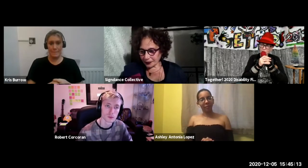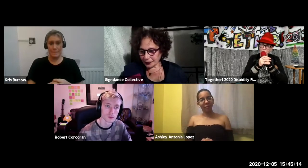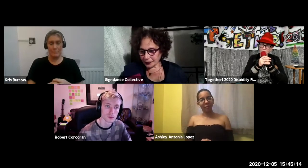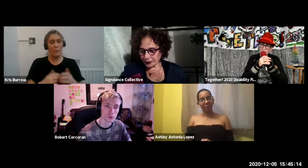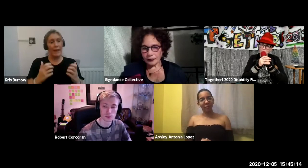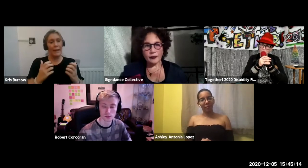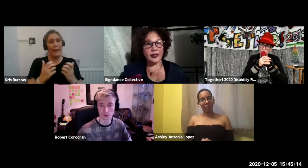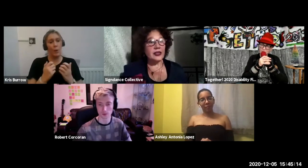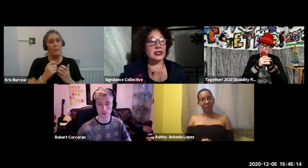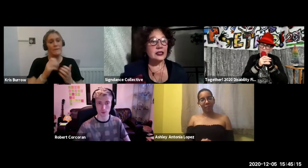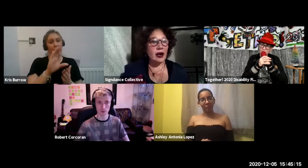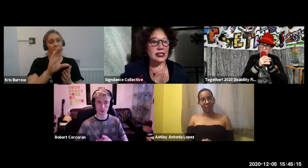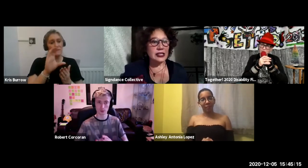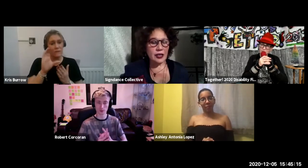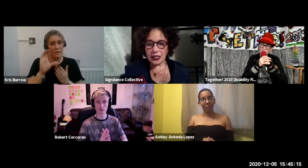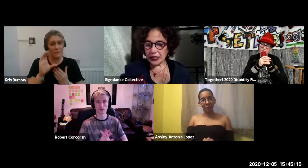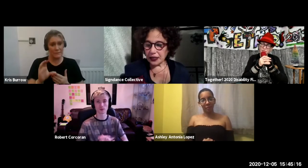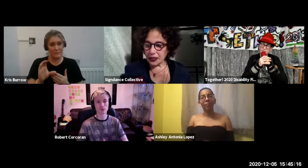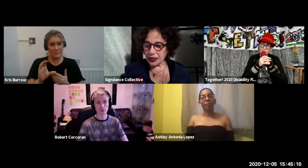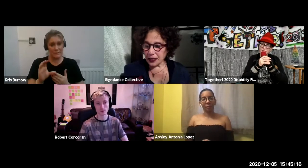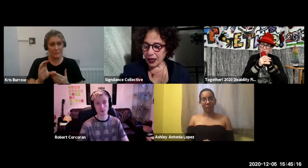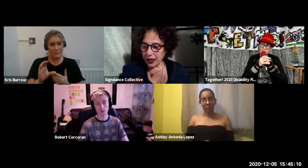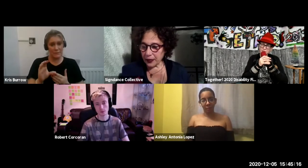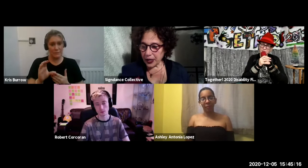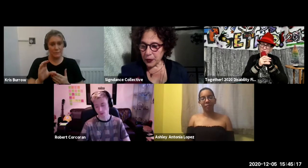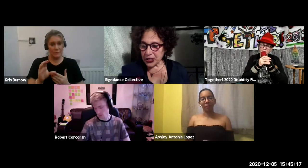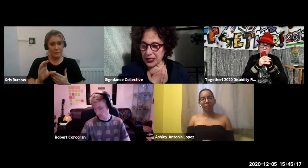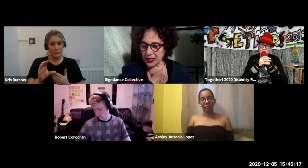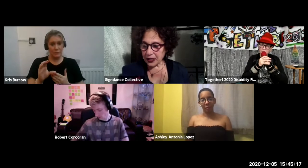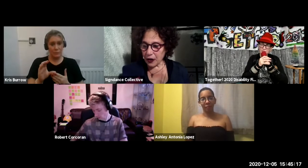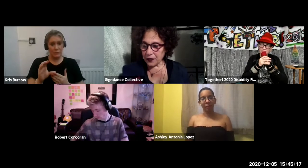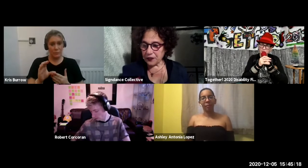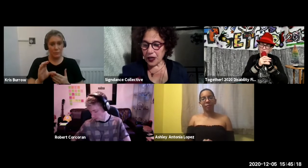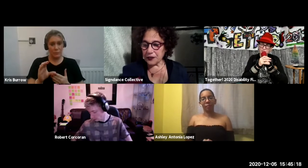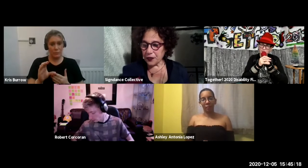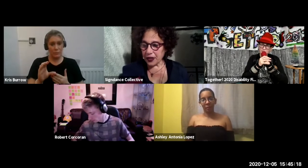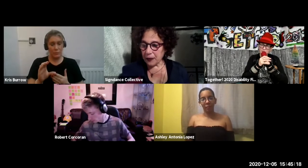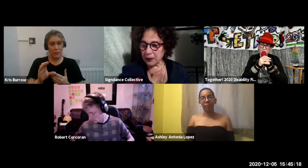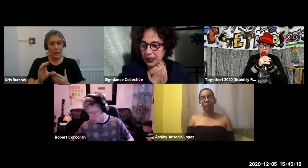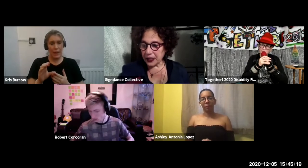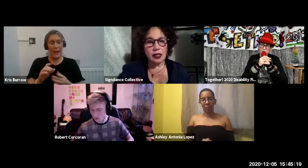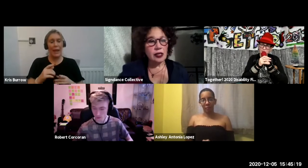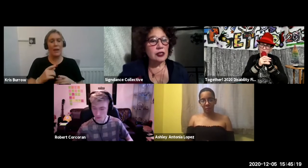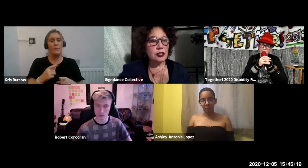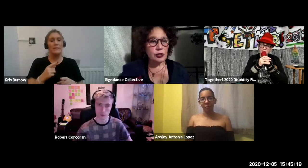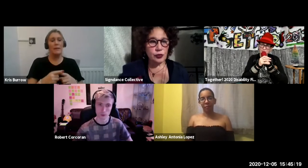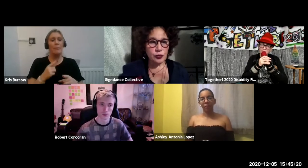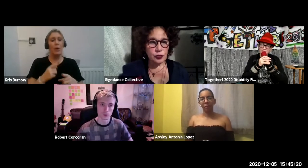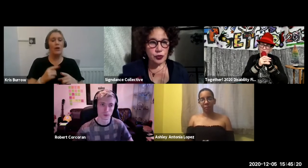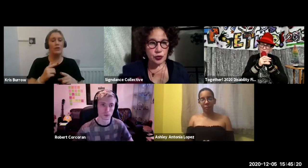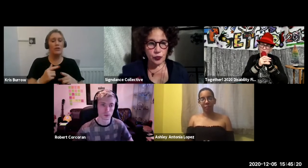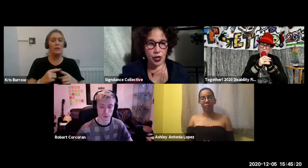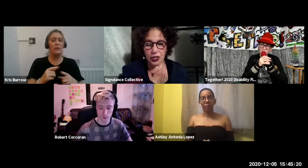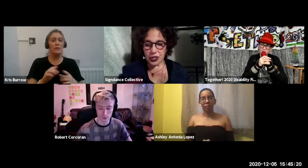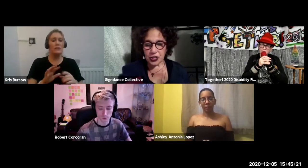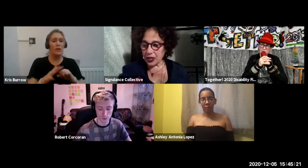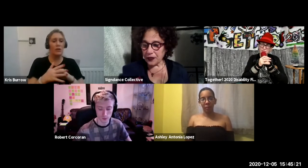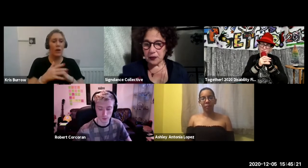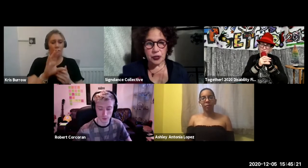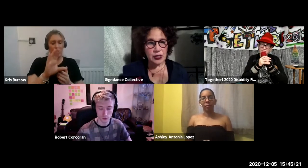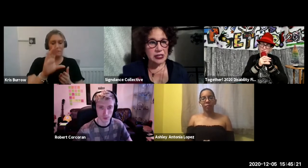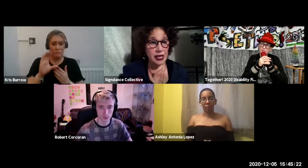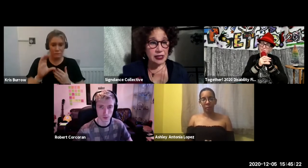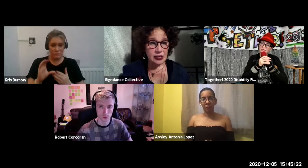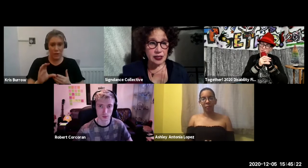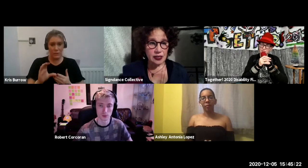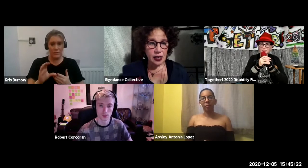funded? This is Arts Council England's emergency COVID fund for the company to do rehearsals of In